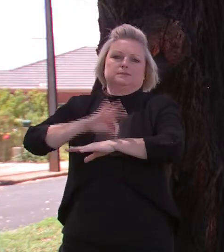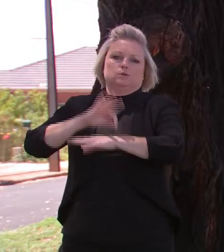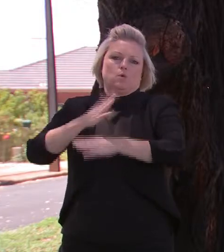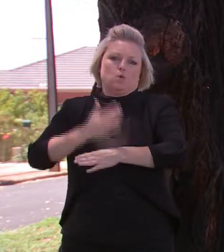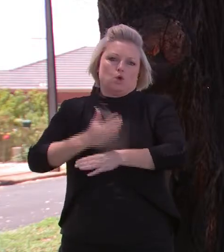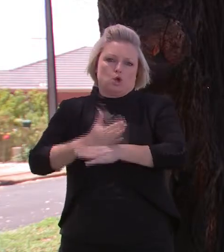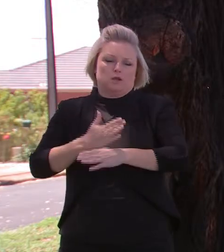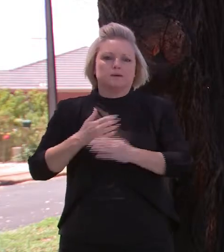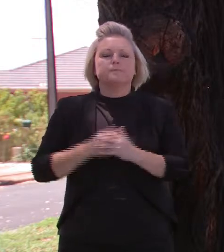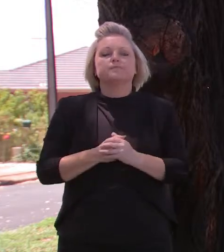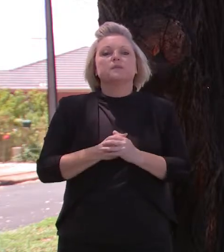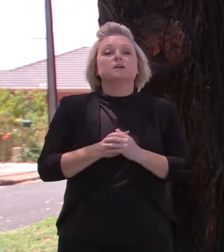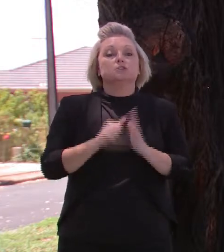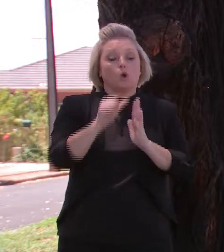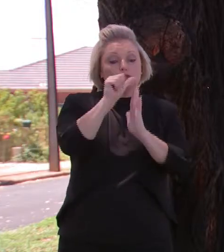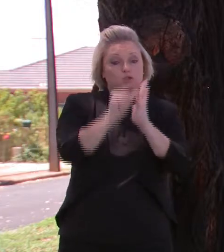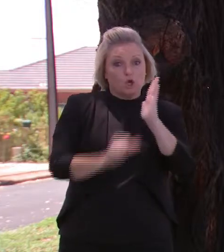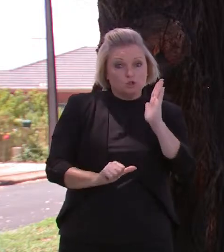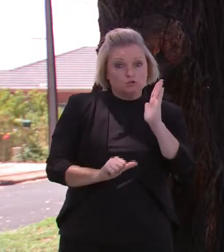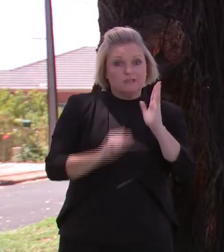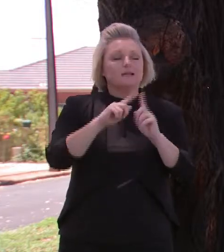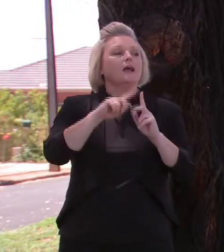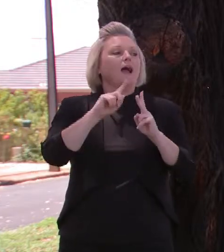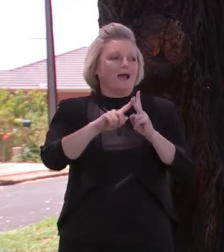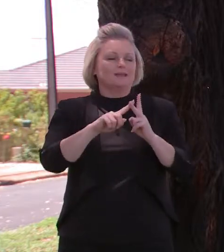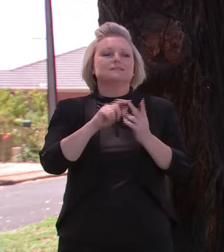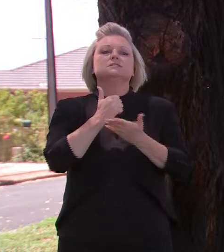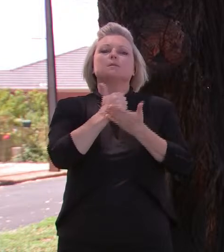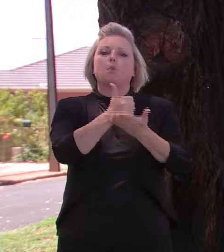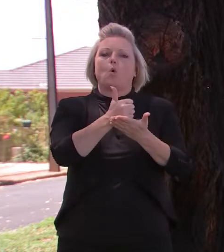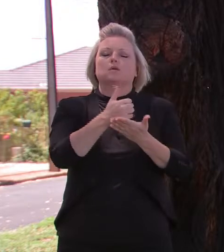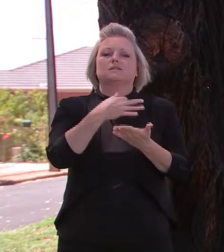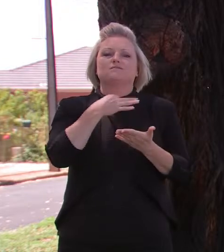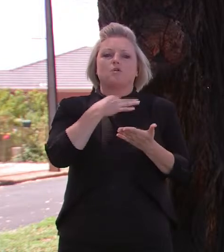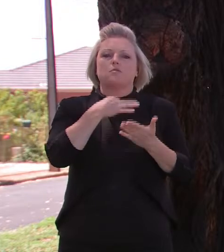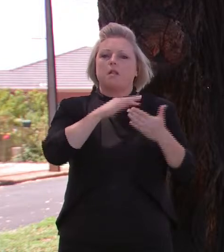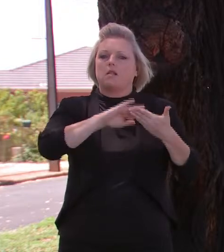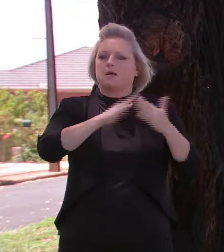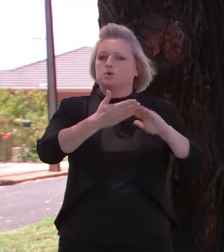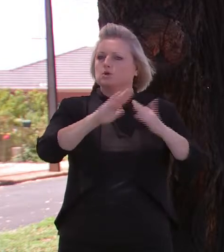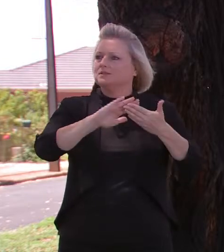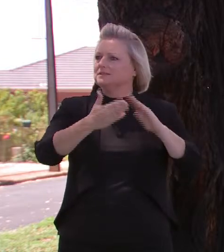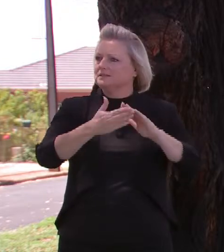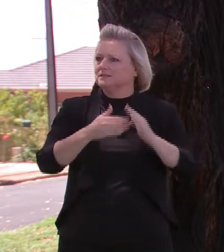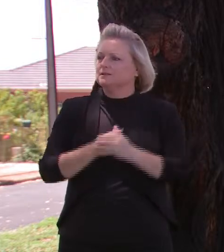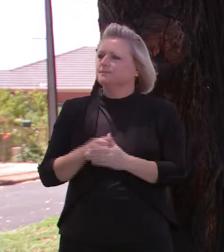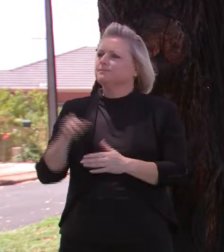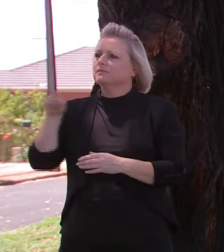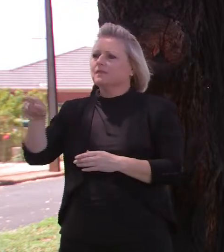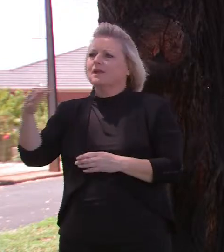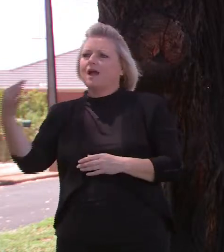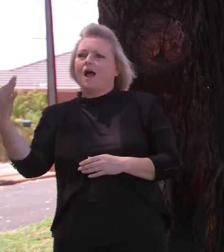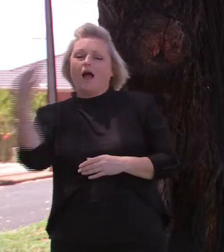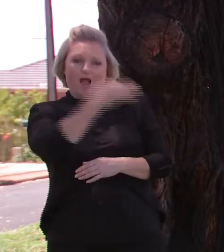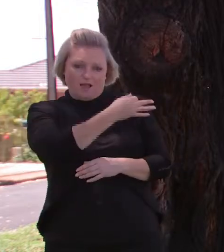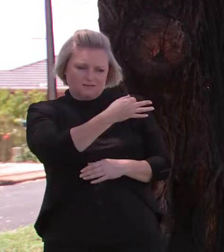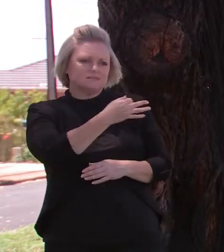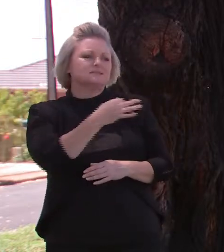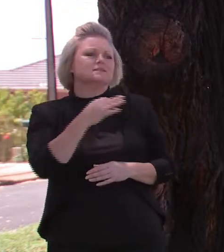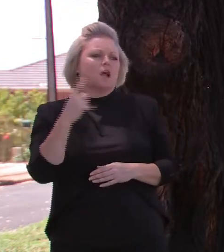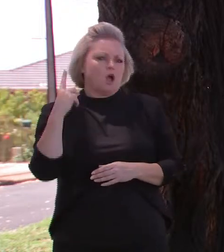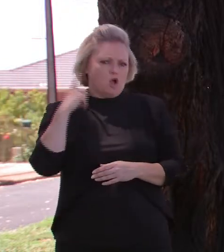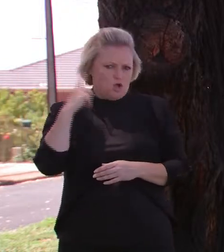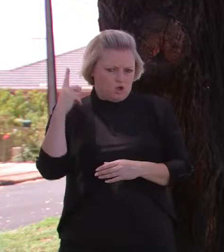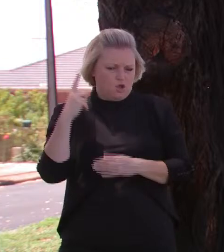our elective surgery across South Australia, and to support our more vulnerable communities. Is SA Health using unpaid students to fill nursing shifts? That's one of the